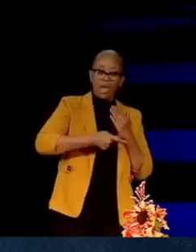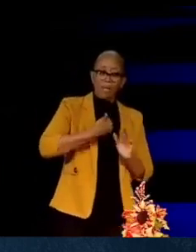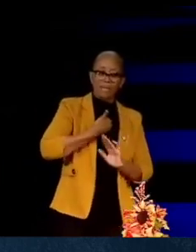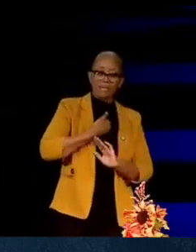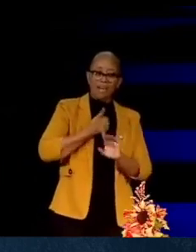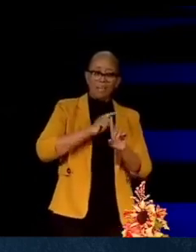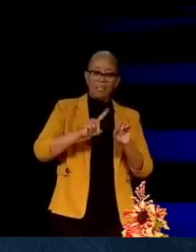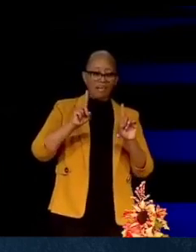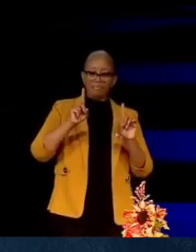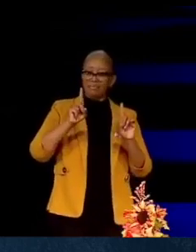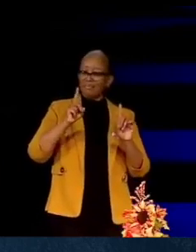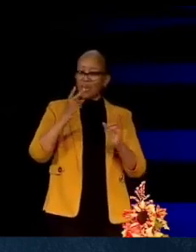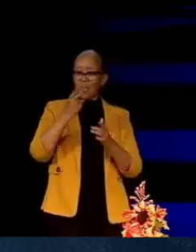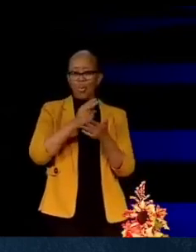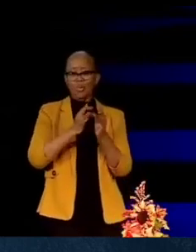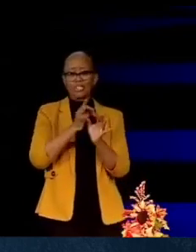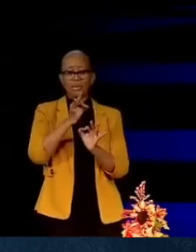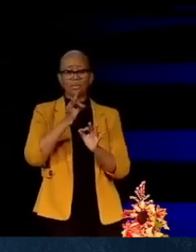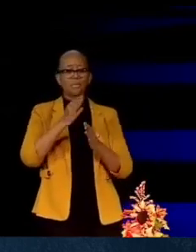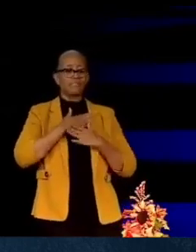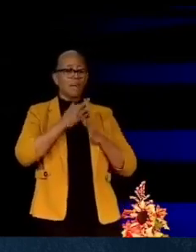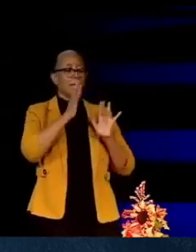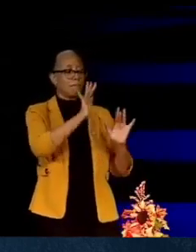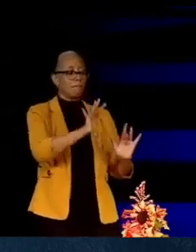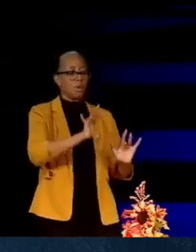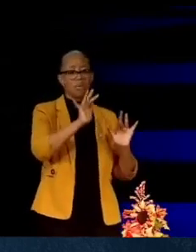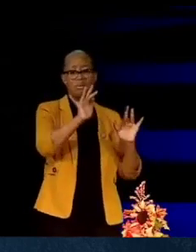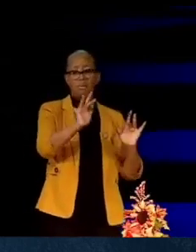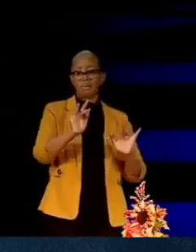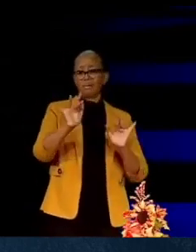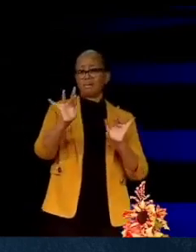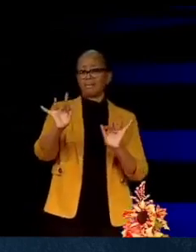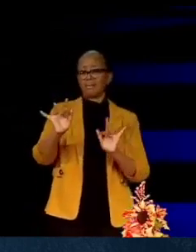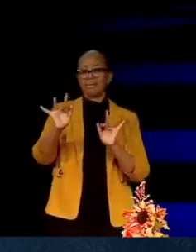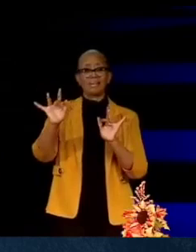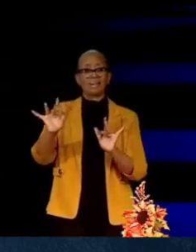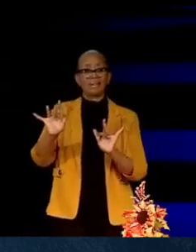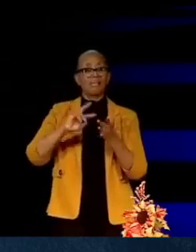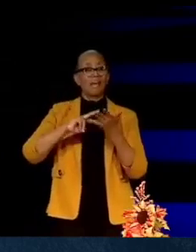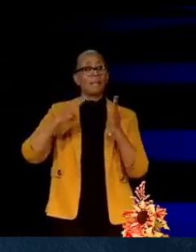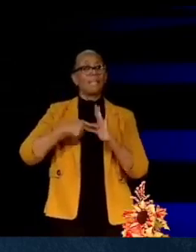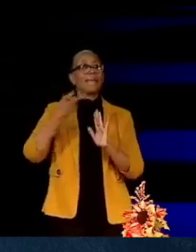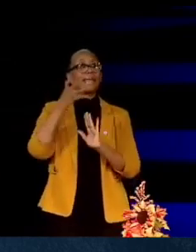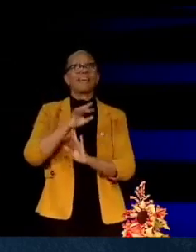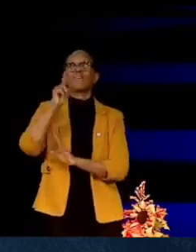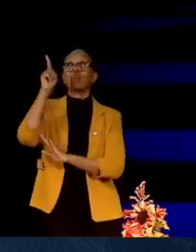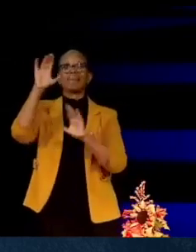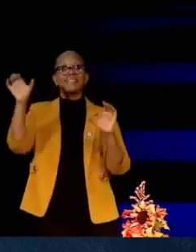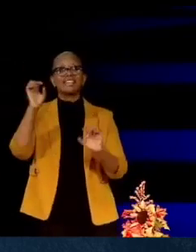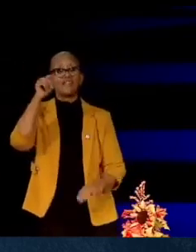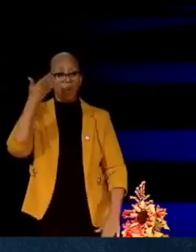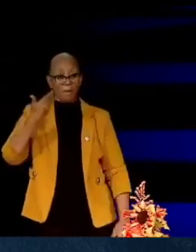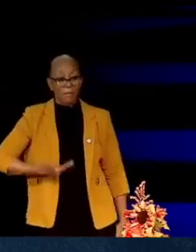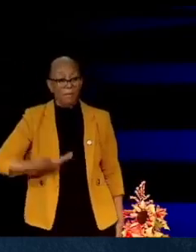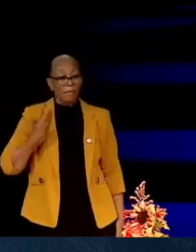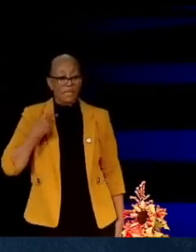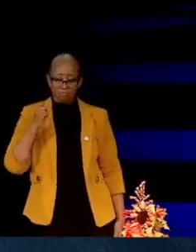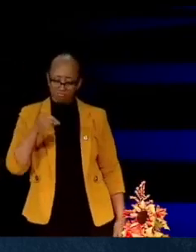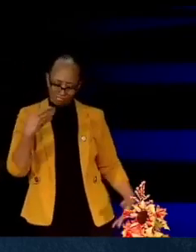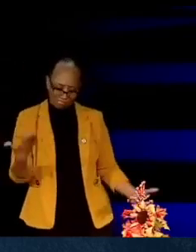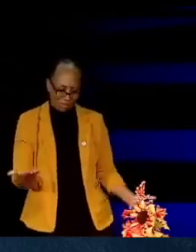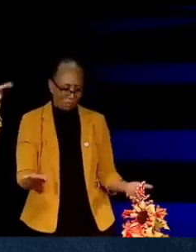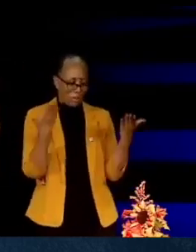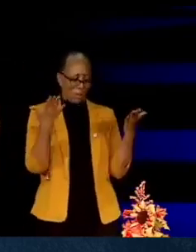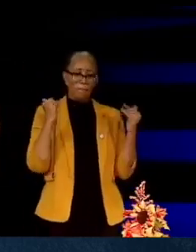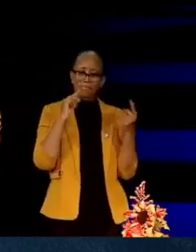spiritual, supernatural prayer got me where I needed to be. And you know what that is? If he did it for me and lifted me up,